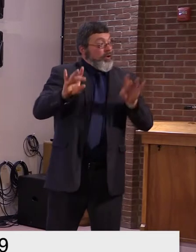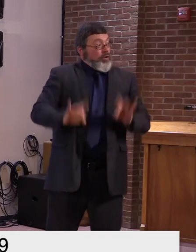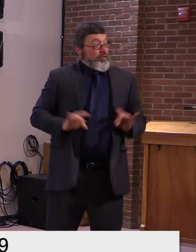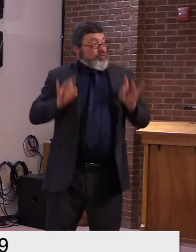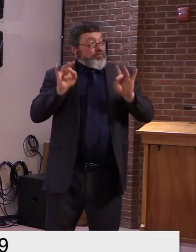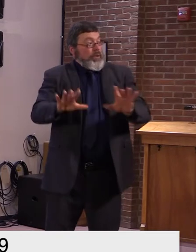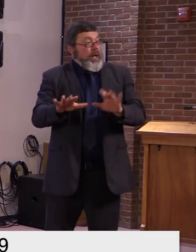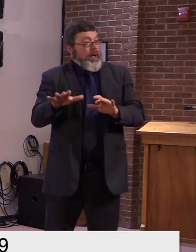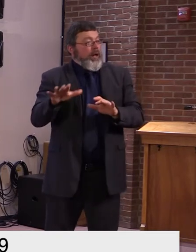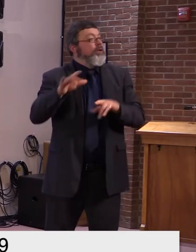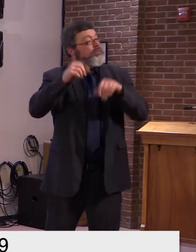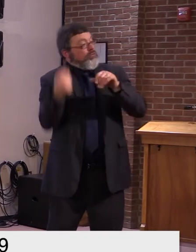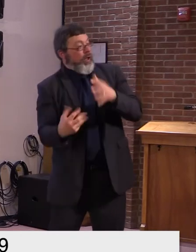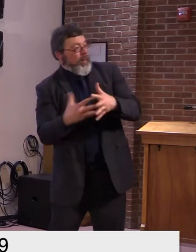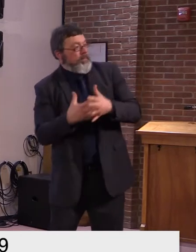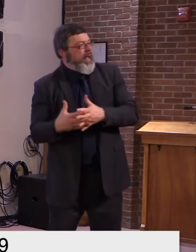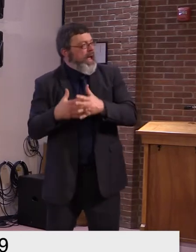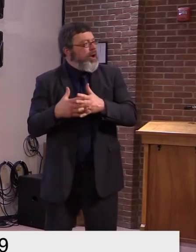and making us